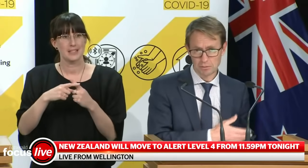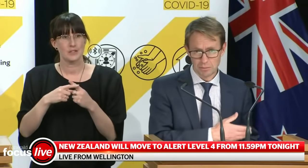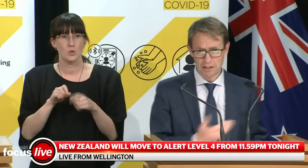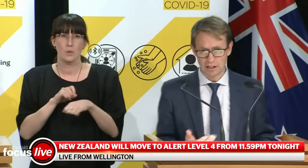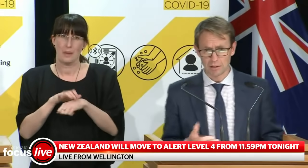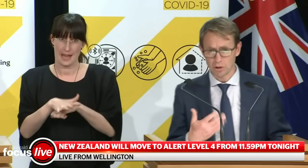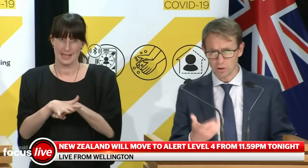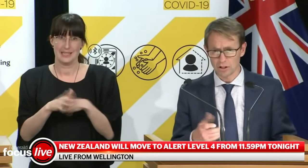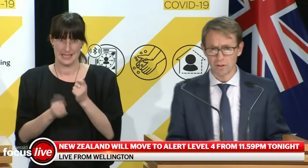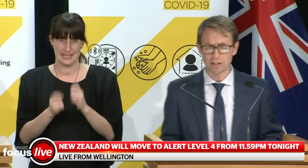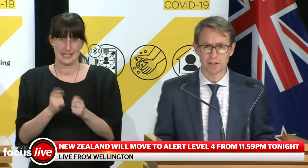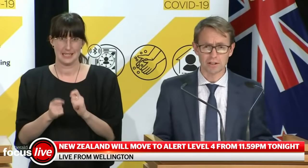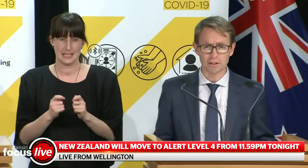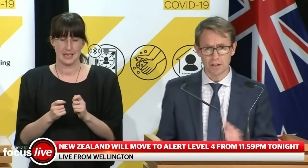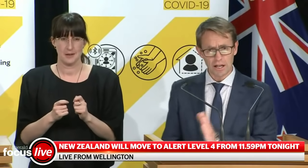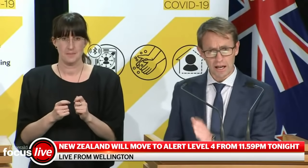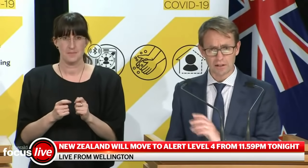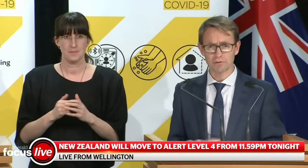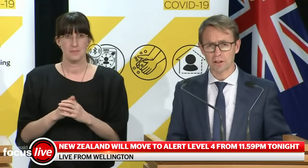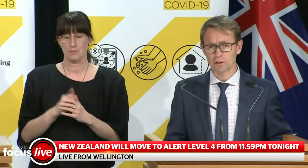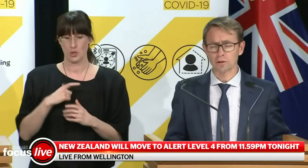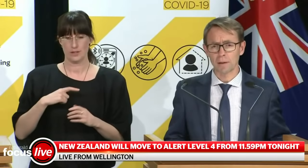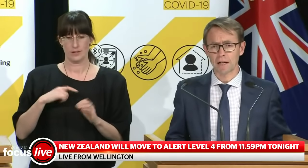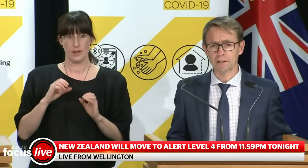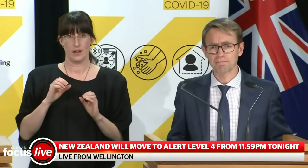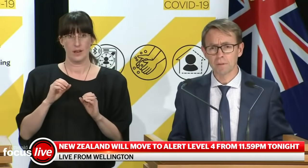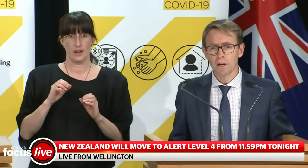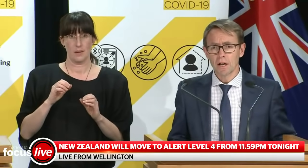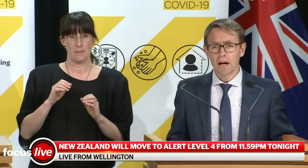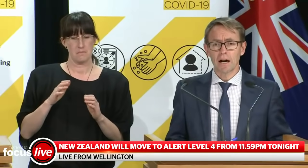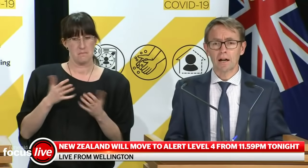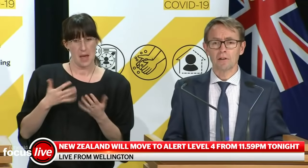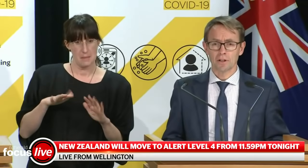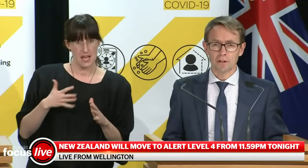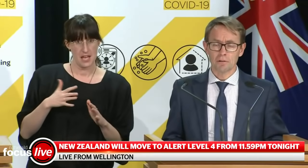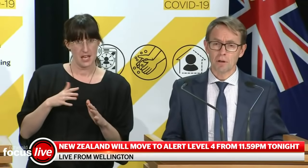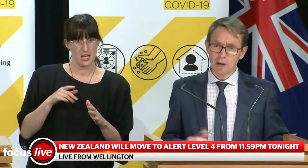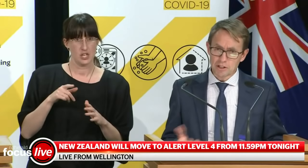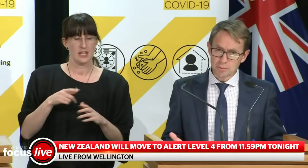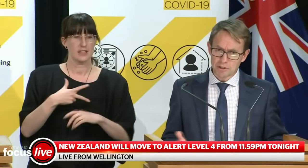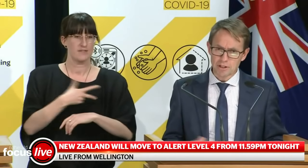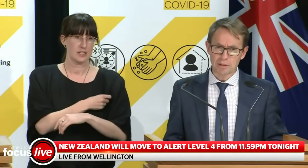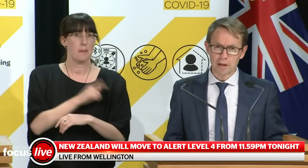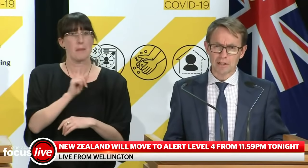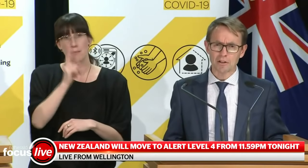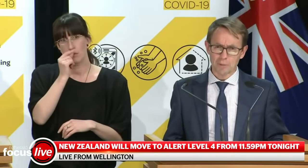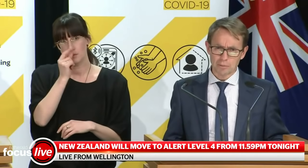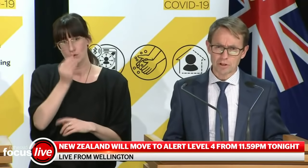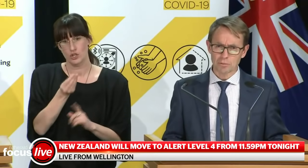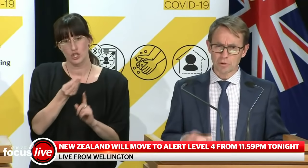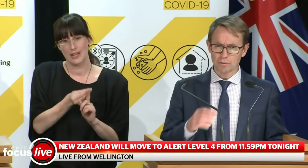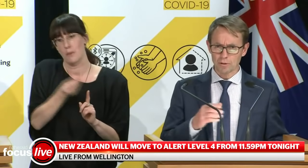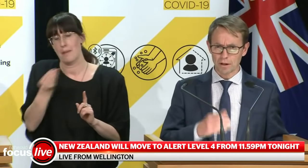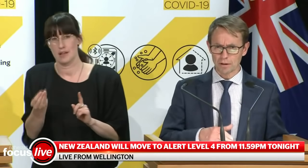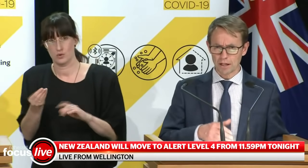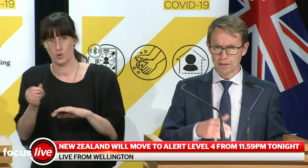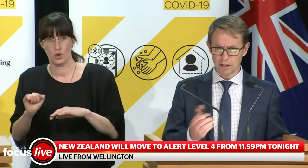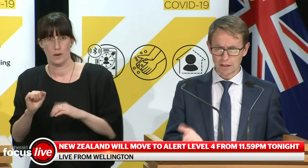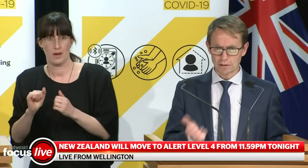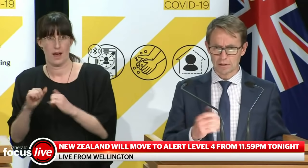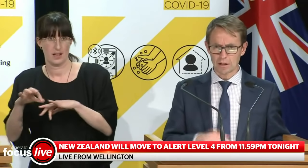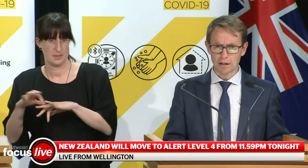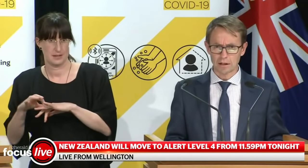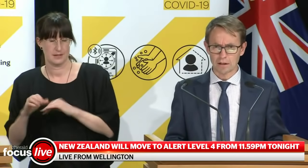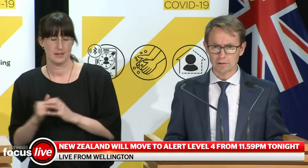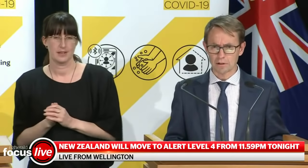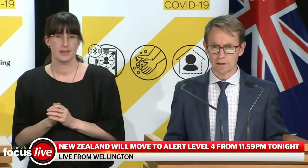perhaps asymptomatically, because she's vaccinated and infected her partner. The arrangements are being made at the moment to move the case